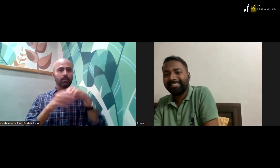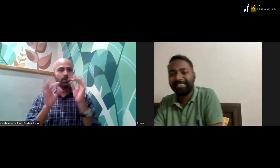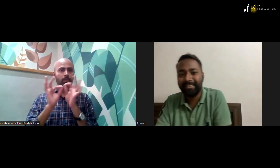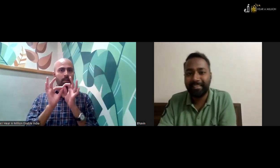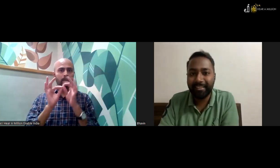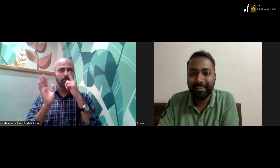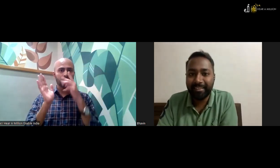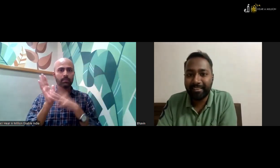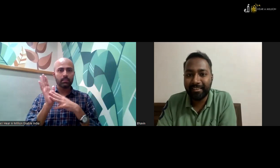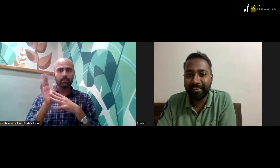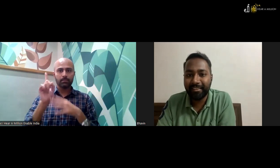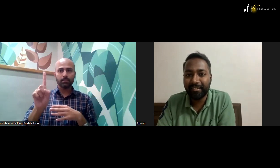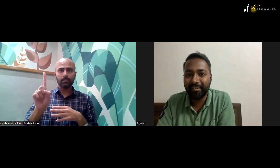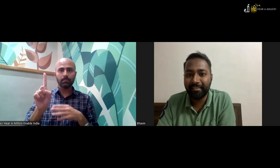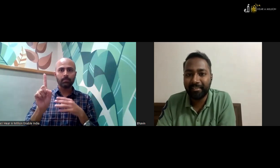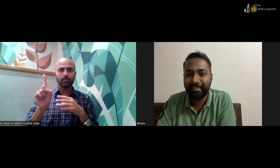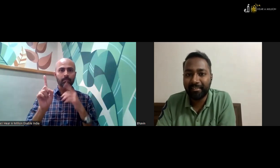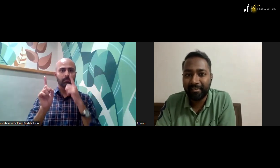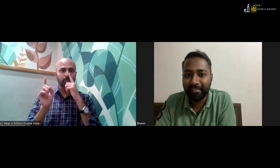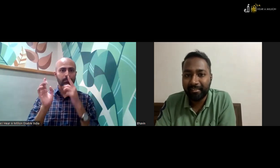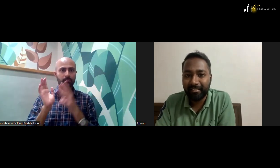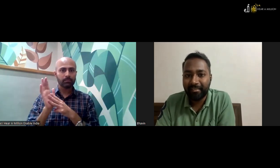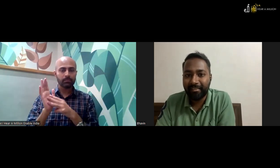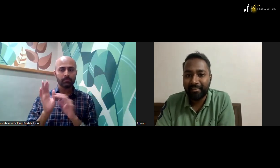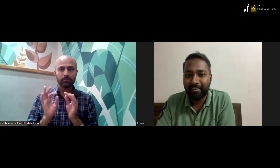Just a second, we need to spotlight the interpreter.